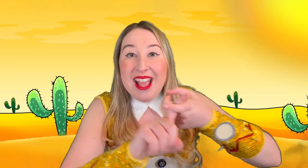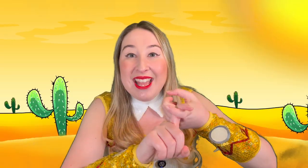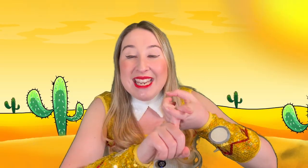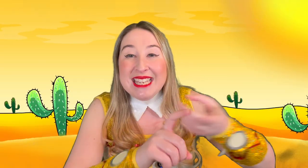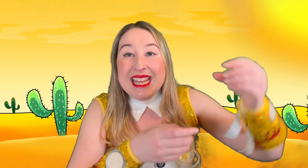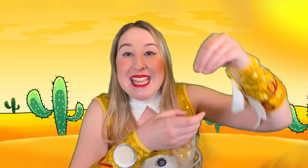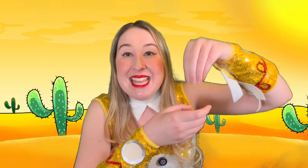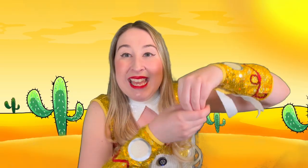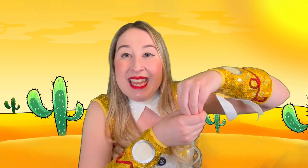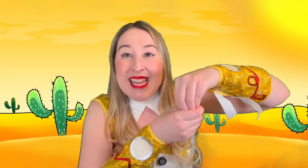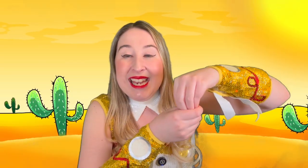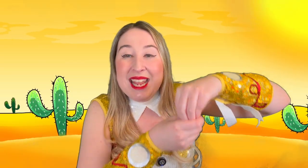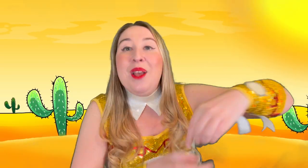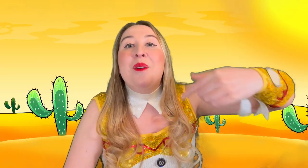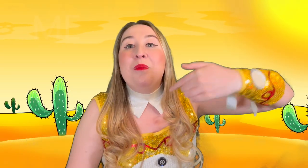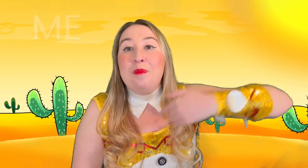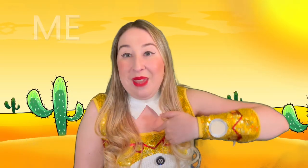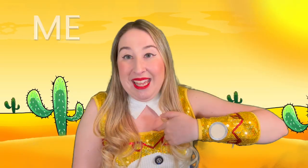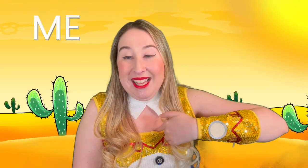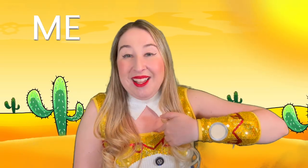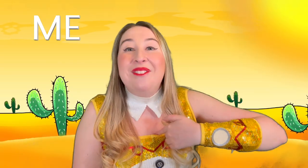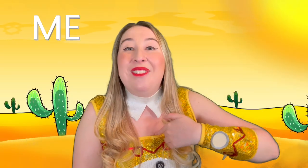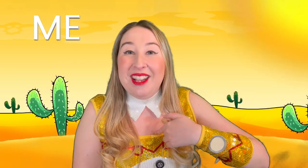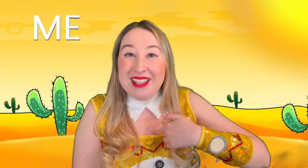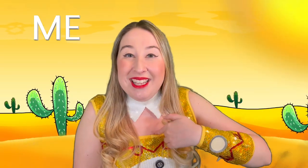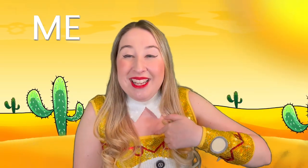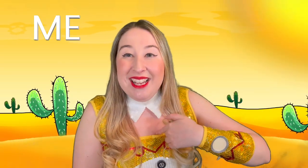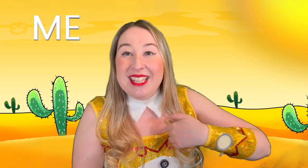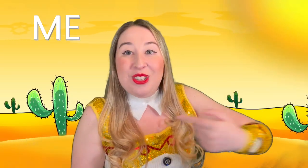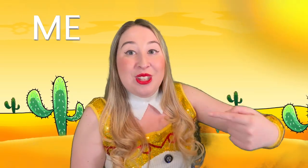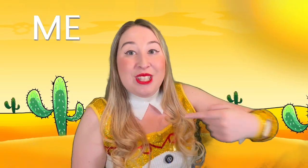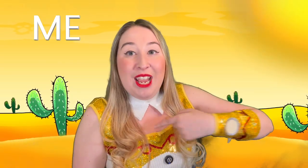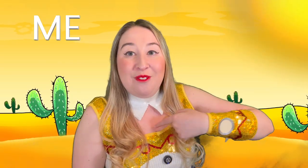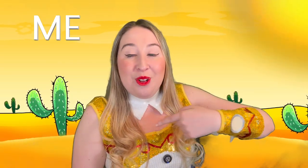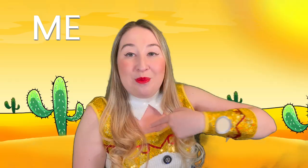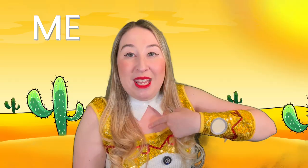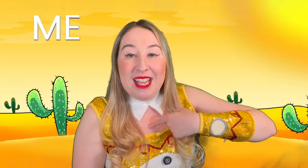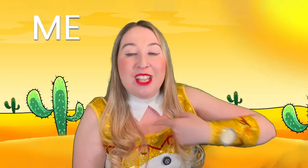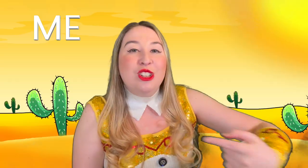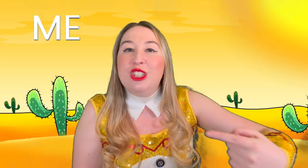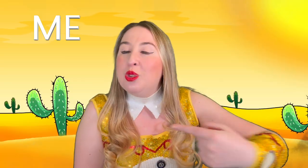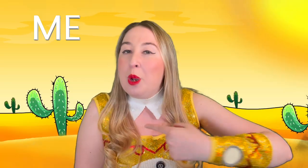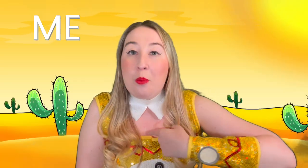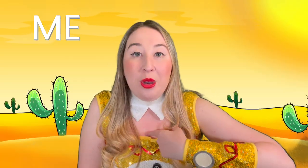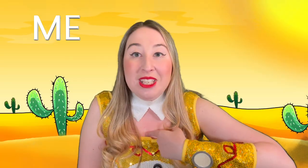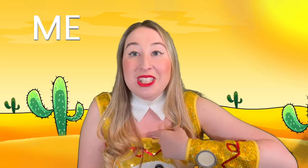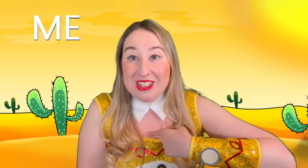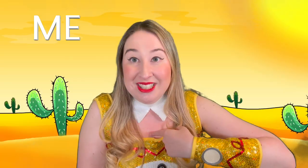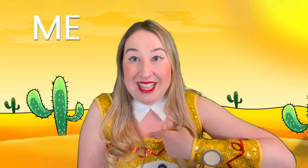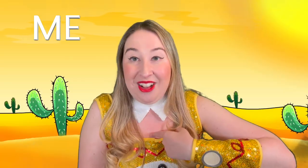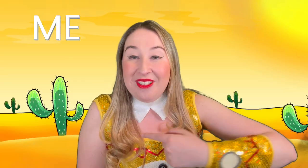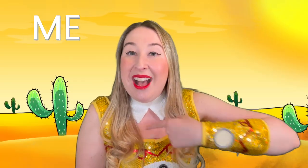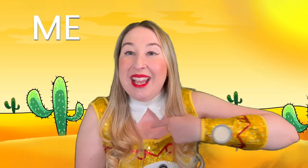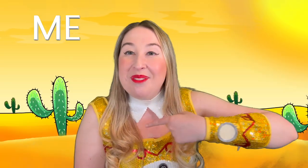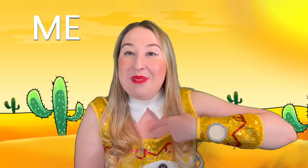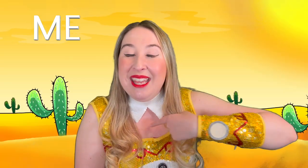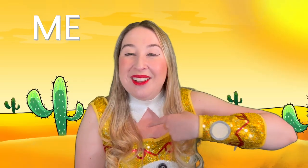friend in me. Very good. So the sign for me is you're just going to point to yourself. I am me.